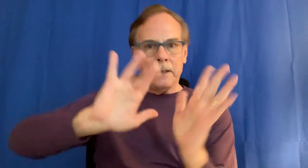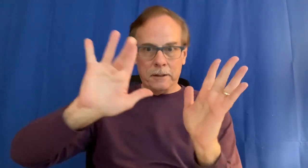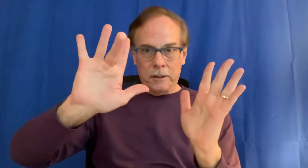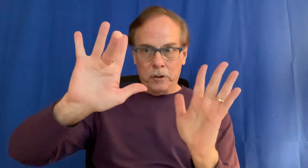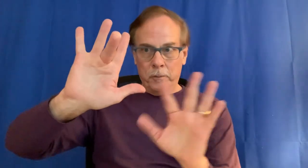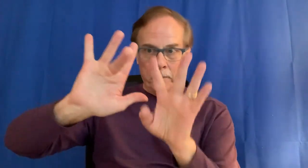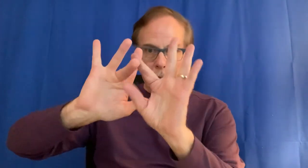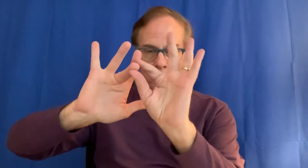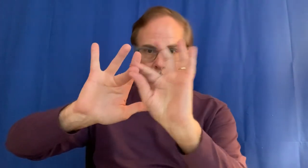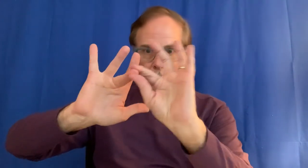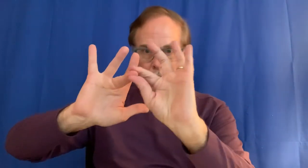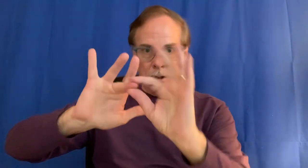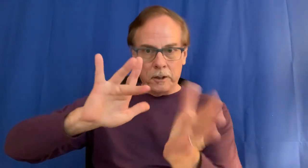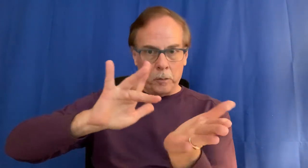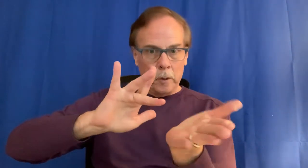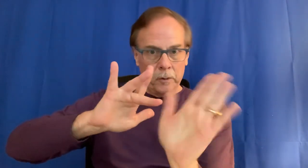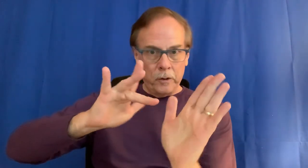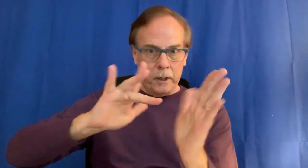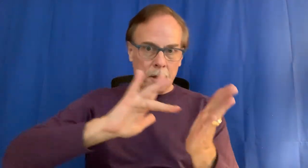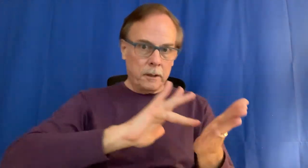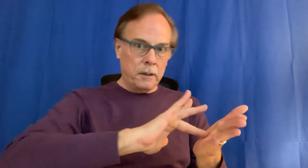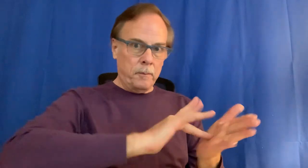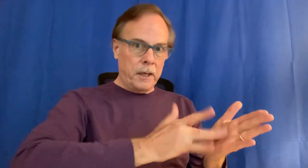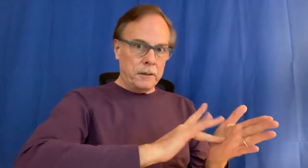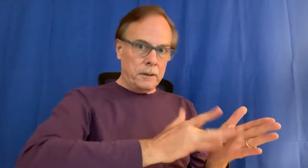medicine, your middle finger in the palm of your hand, medicine,